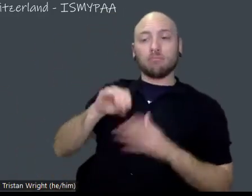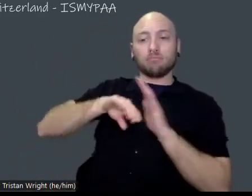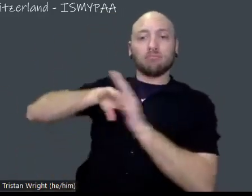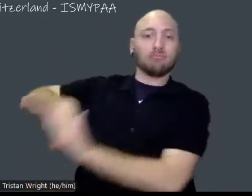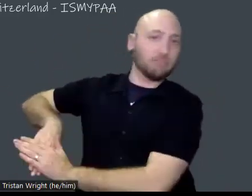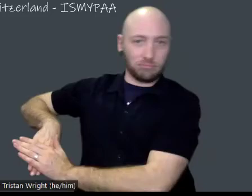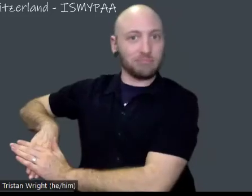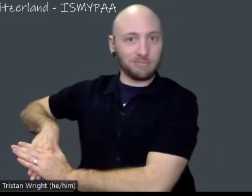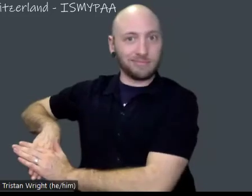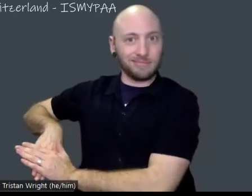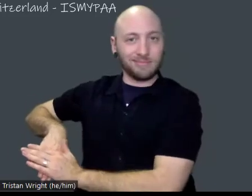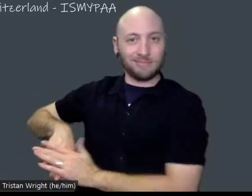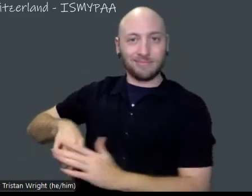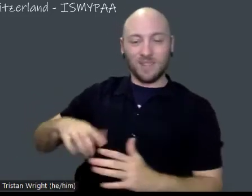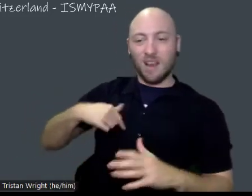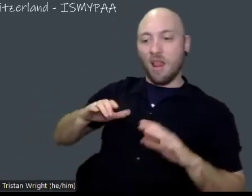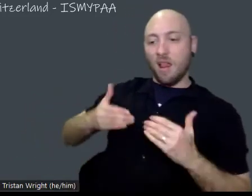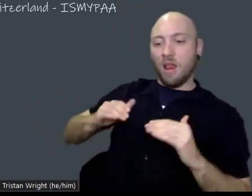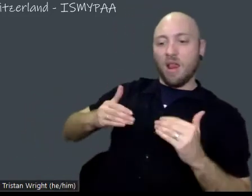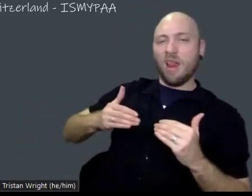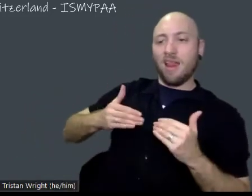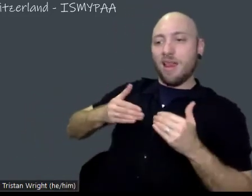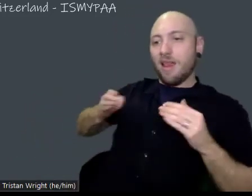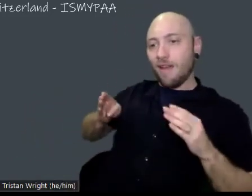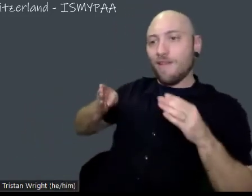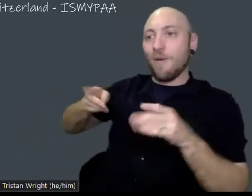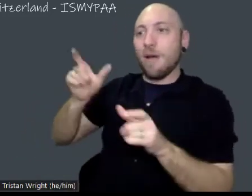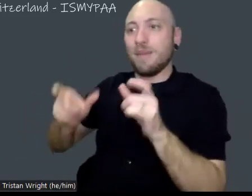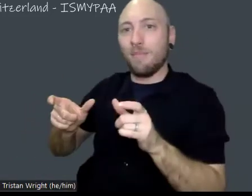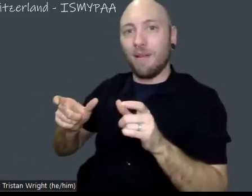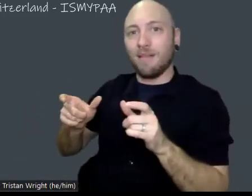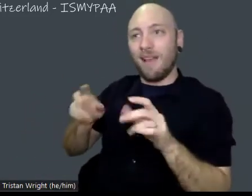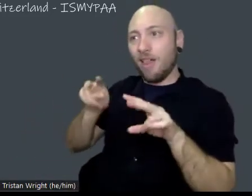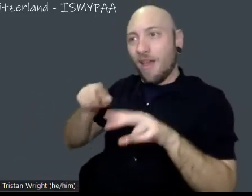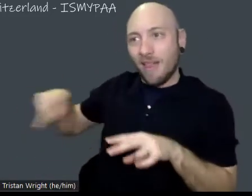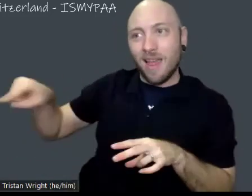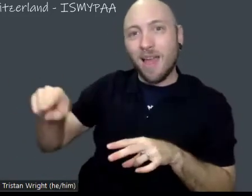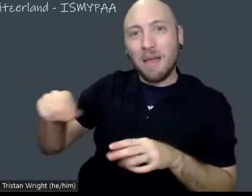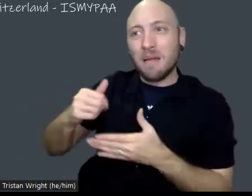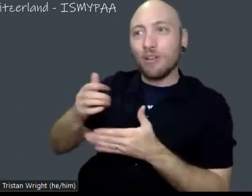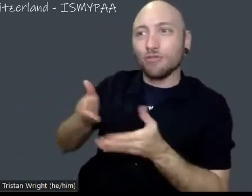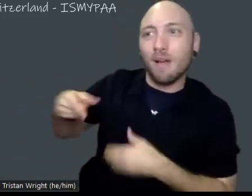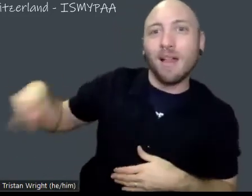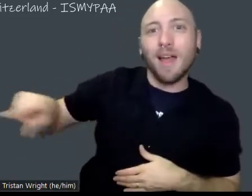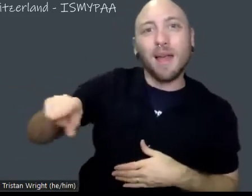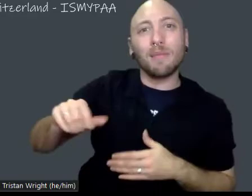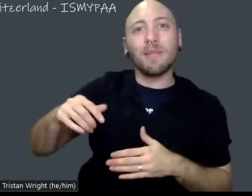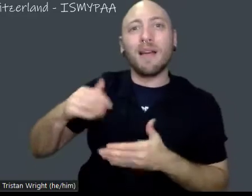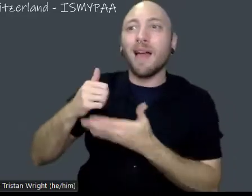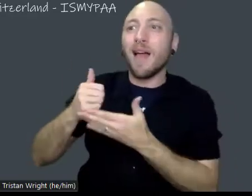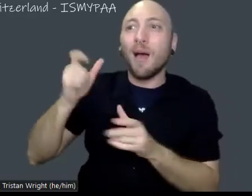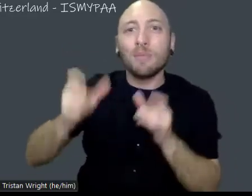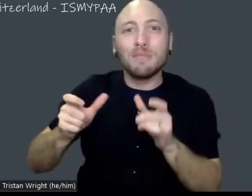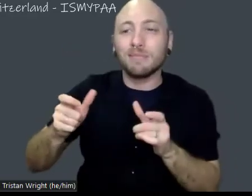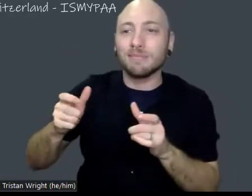and to focus on fellows, to focus on doing my part for the greater good, for the good of other